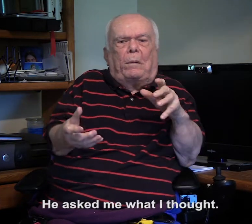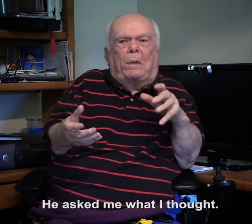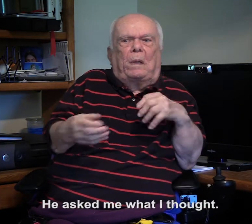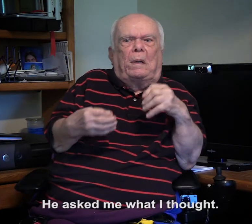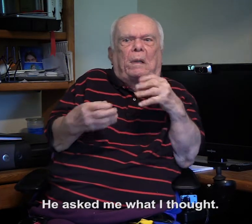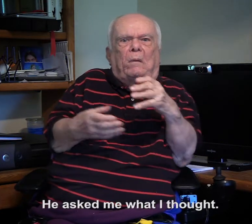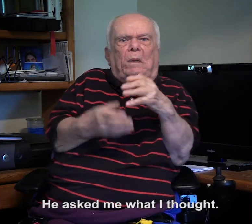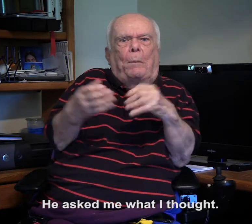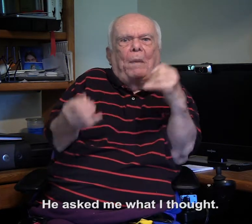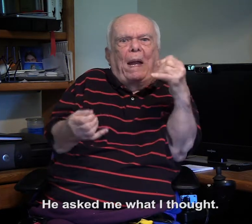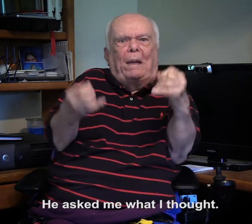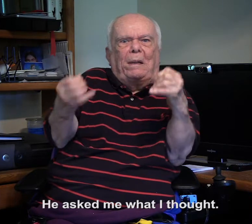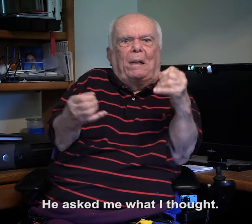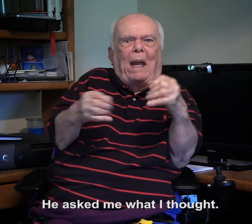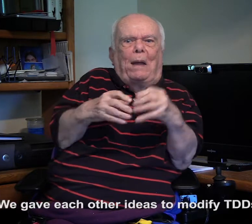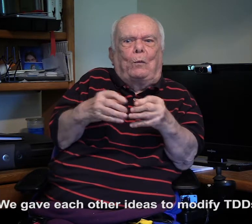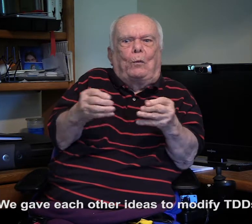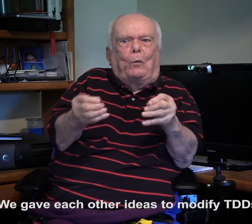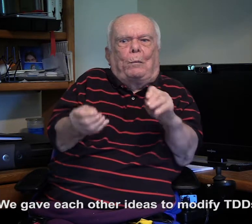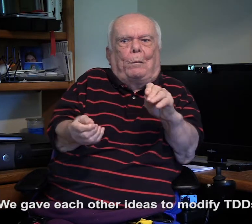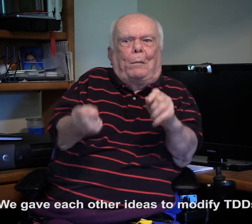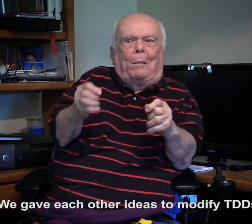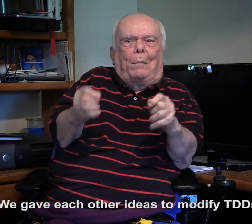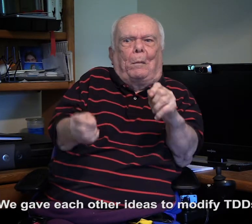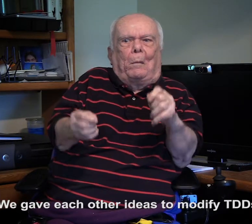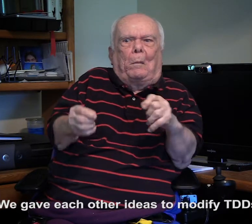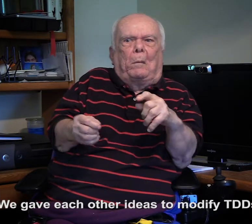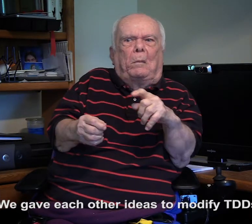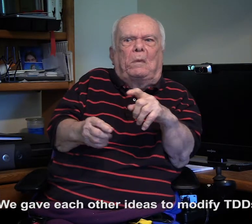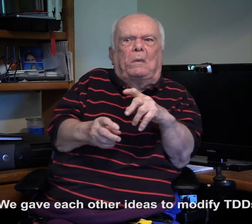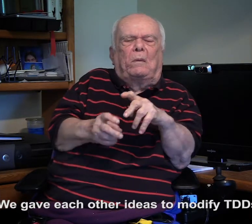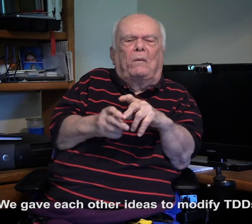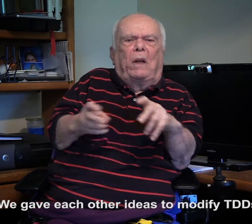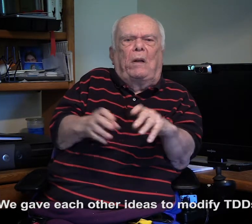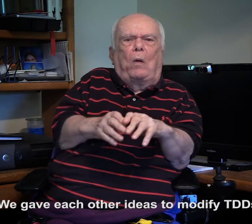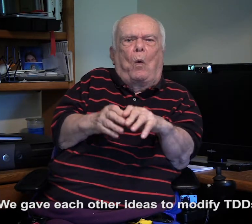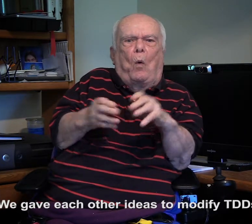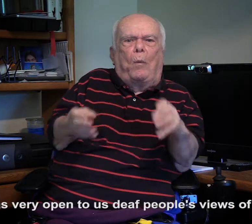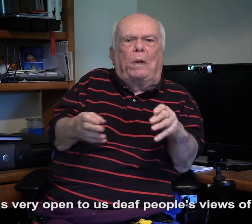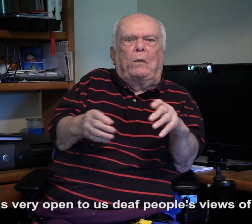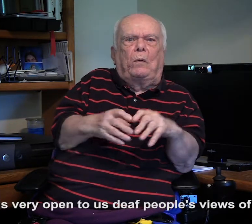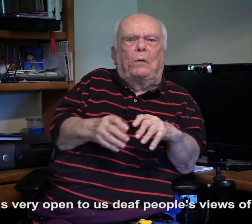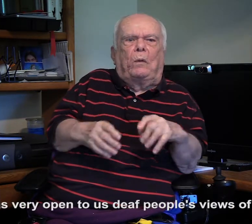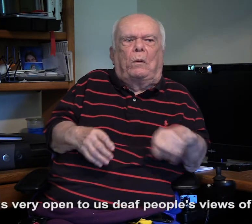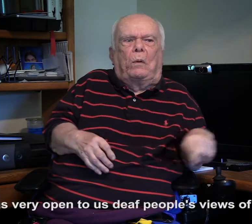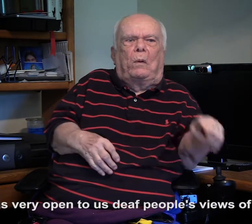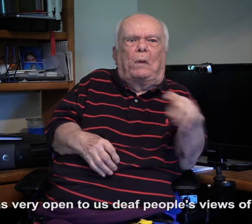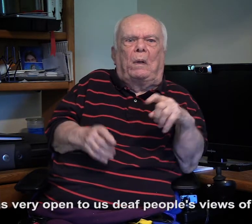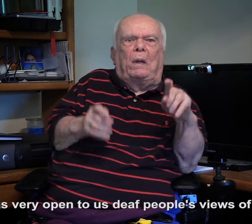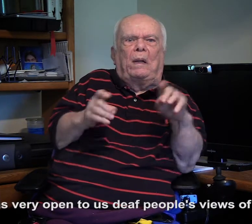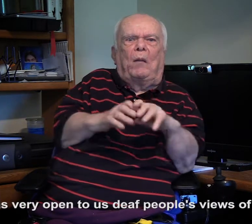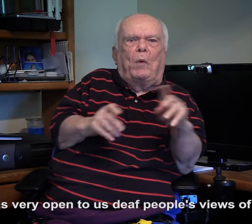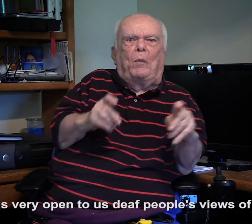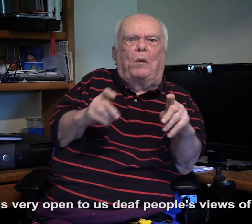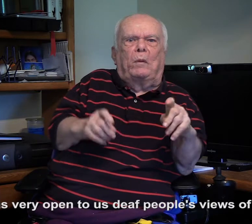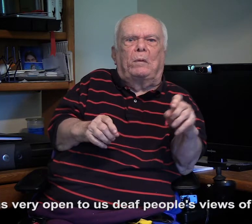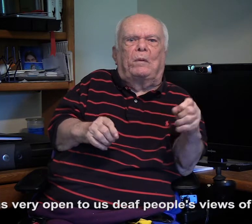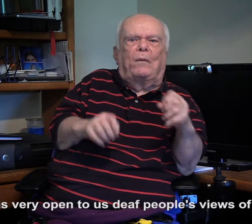He asked me what I thought. We gave each other ideas to modify TDDs. He was very open to us deaf people's